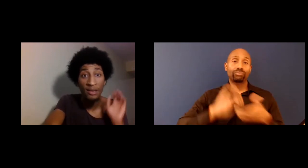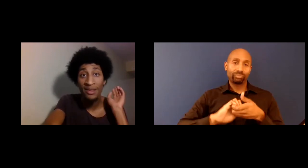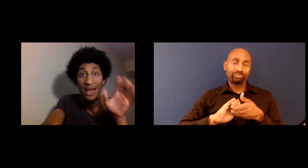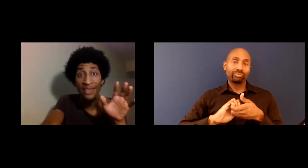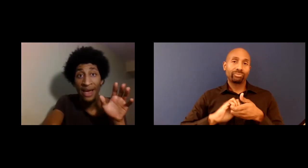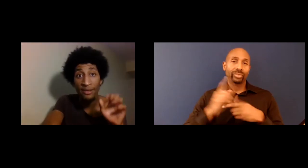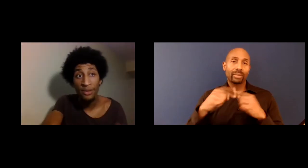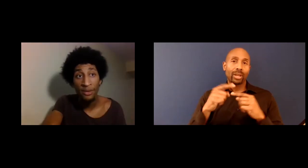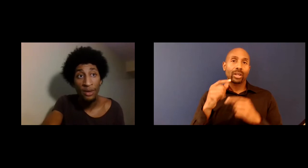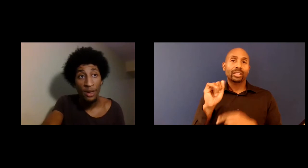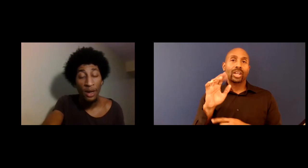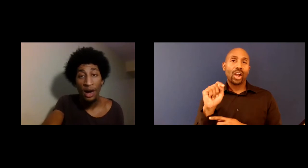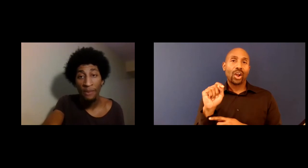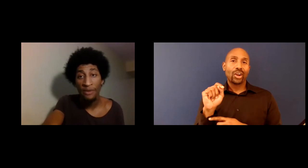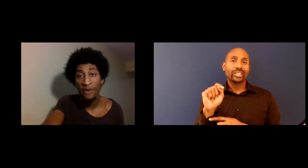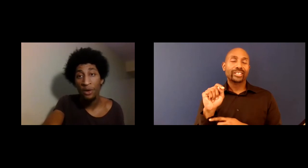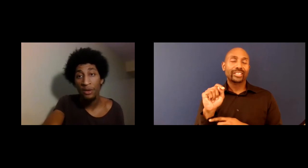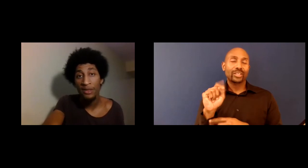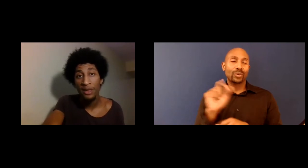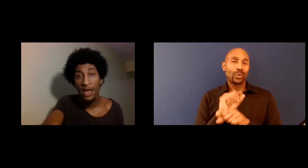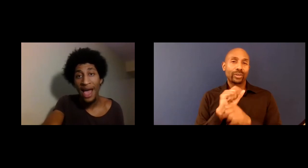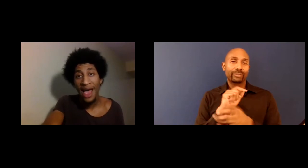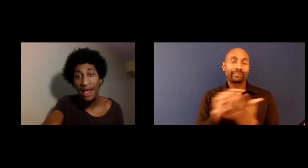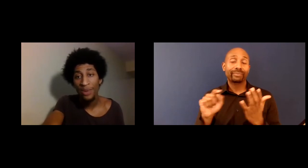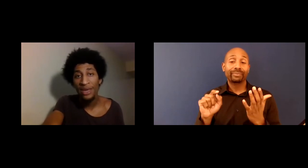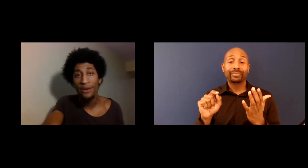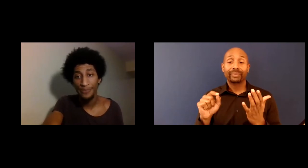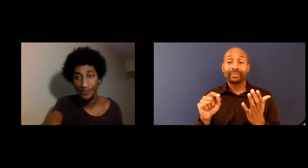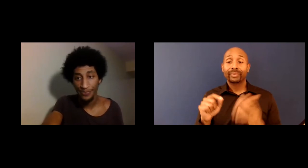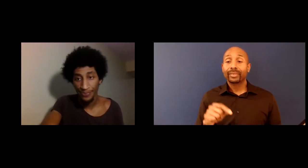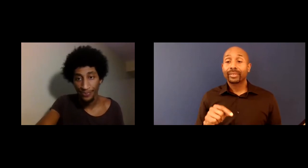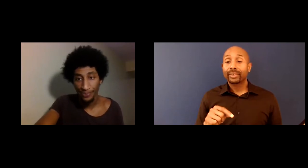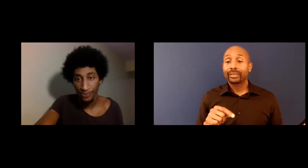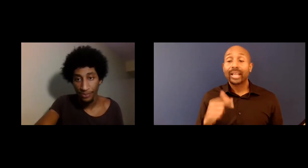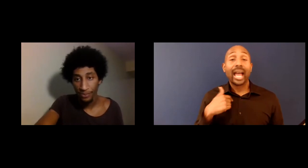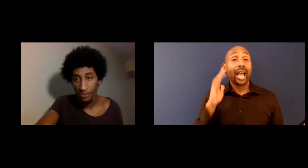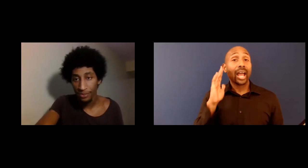I'll slide that to the folks at Peale.